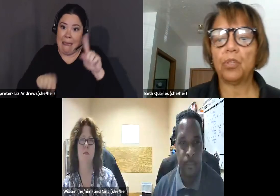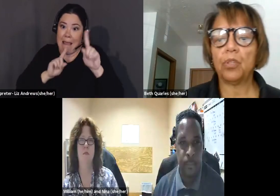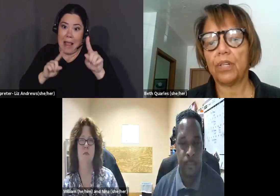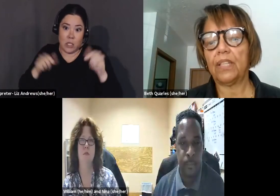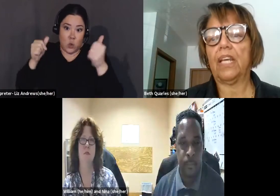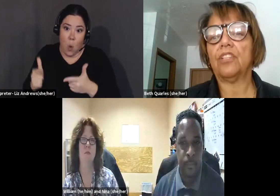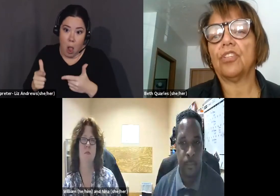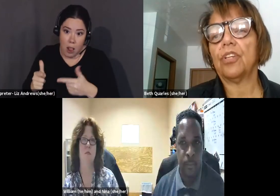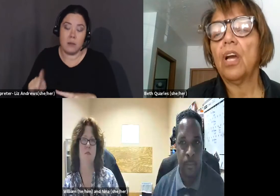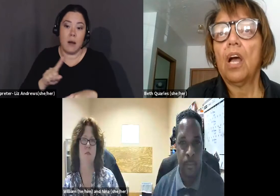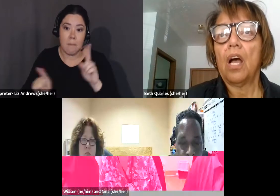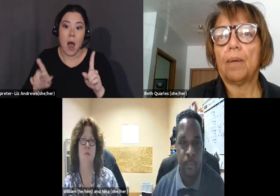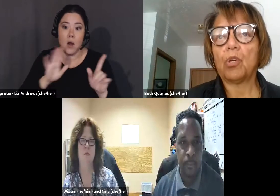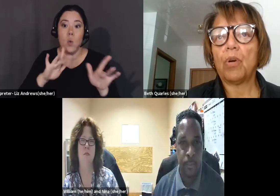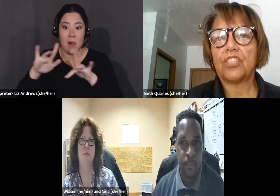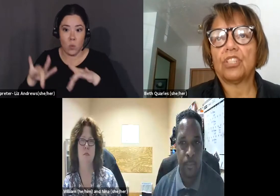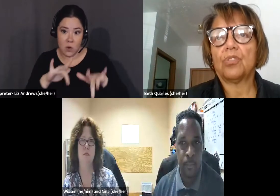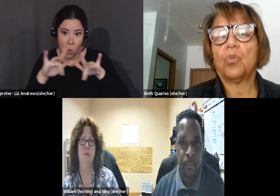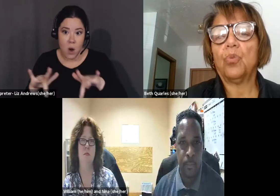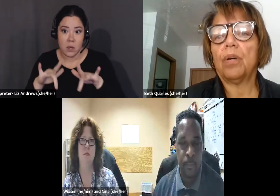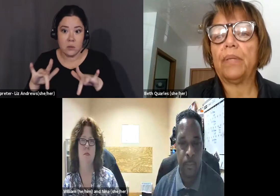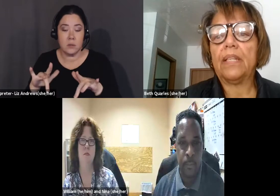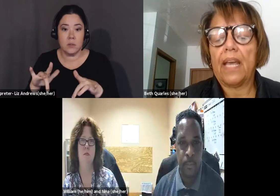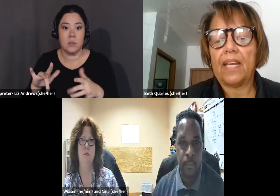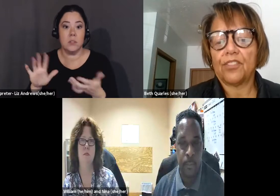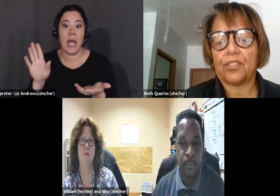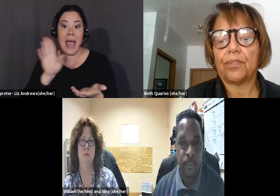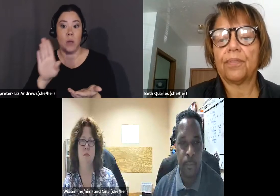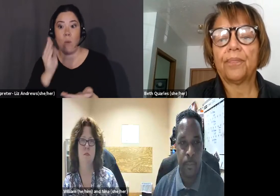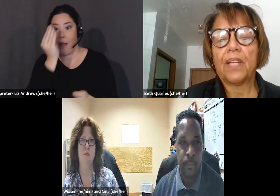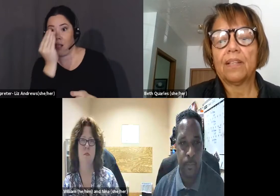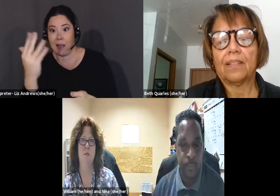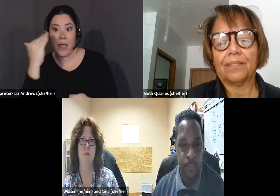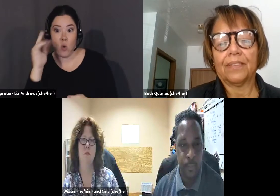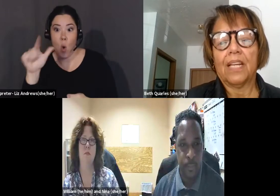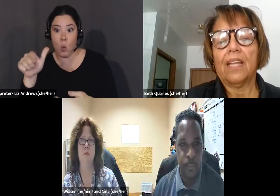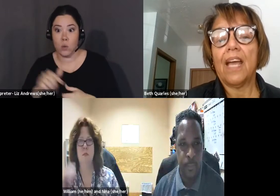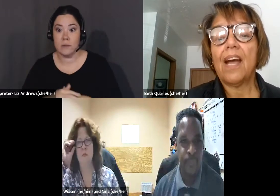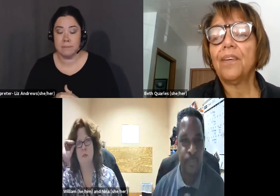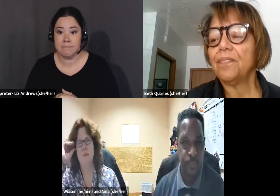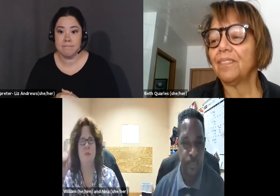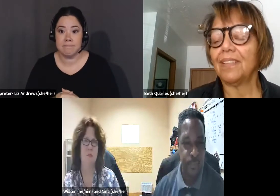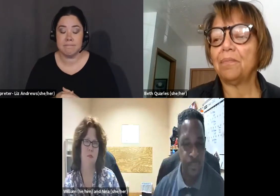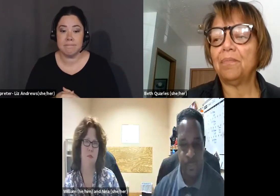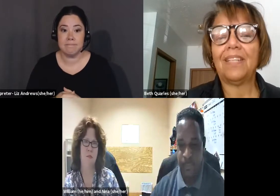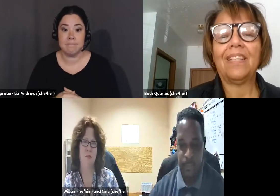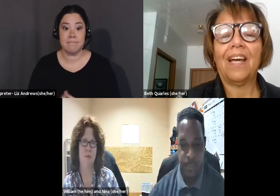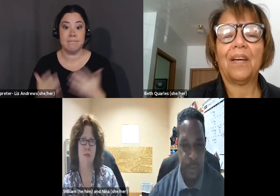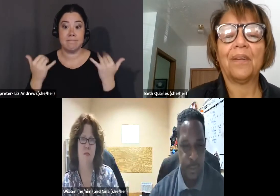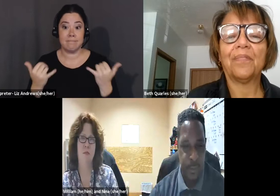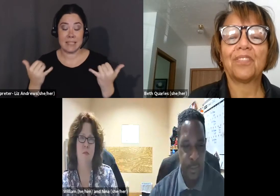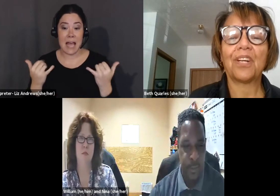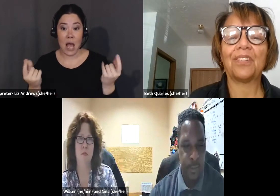be recording and your questions will be answered. Now, let